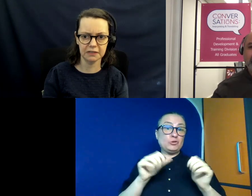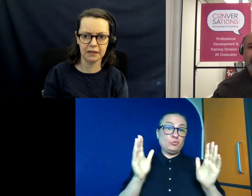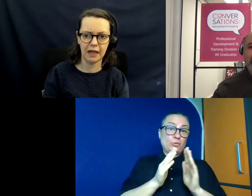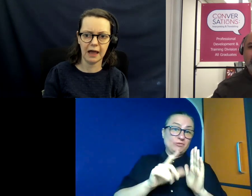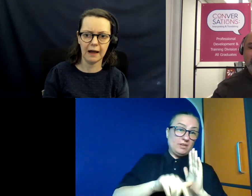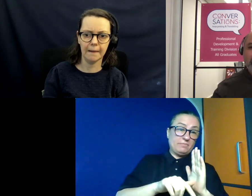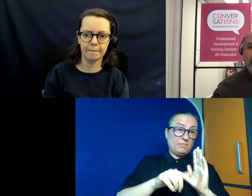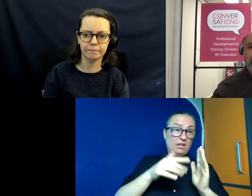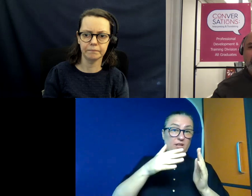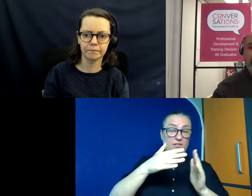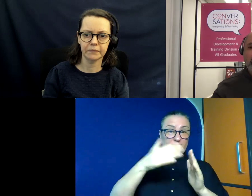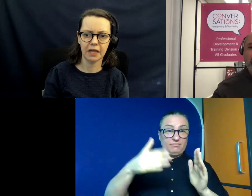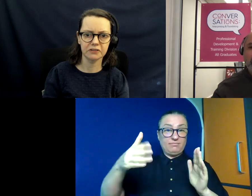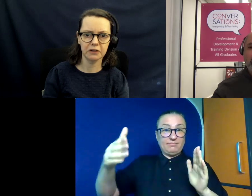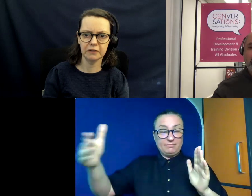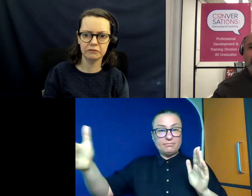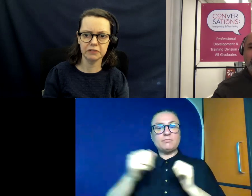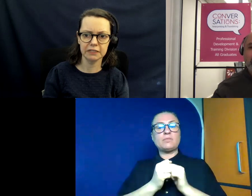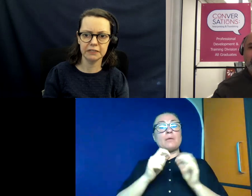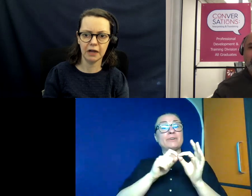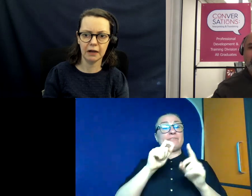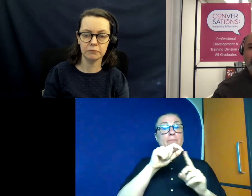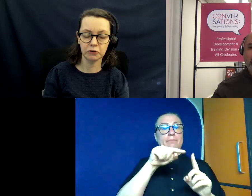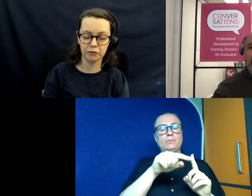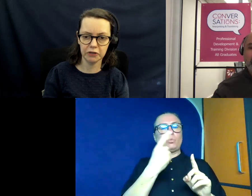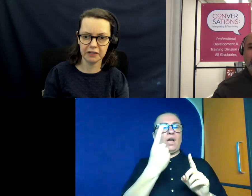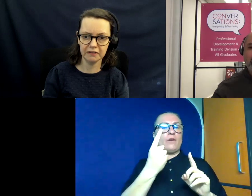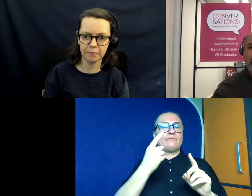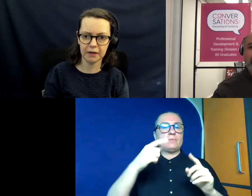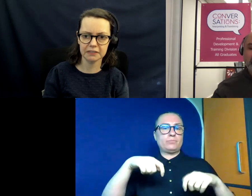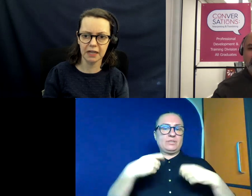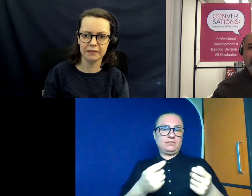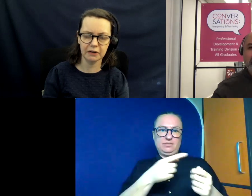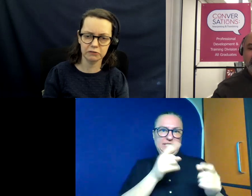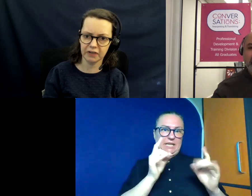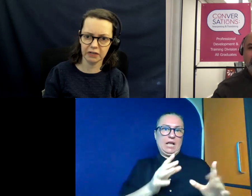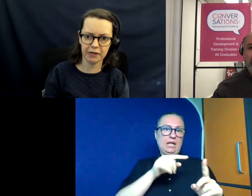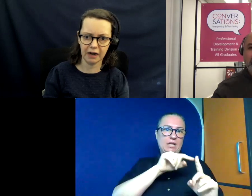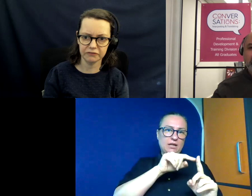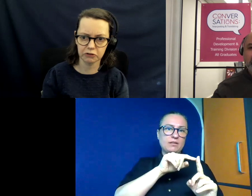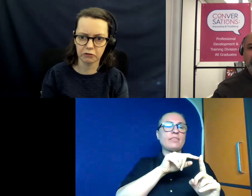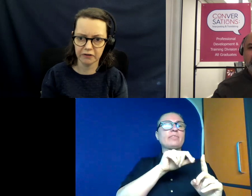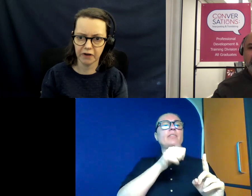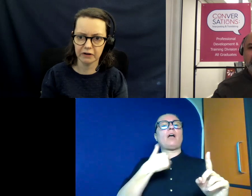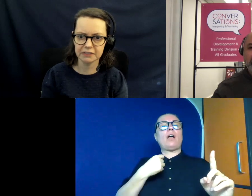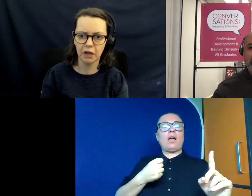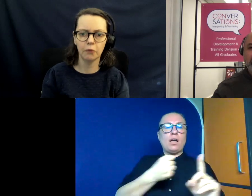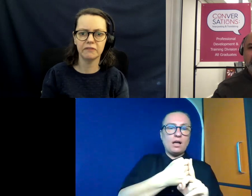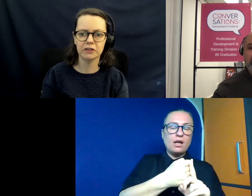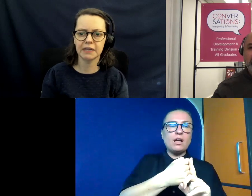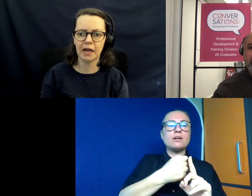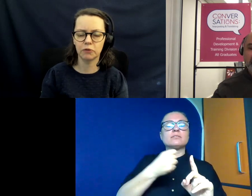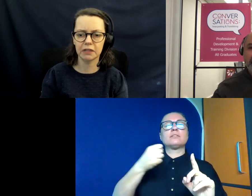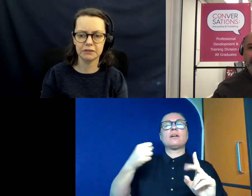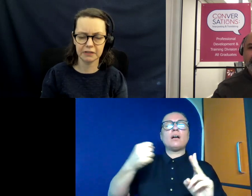news. And so it really took a few years, but then it was fairly quick after coronavirus. We